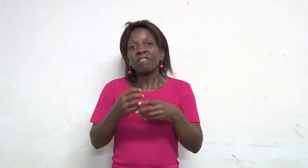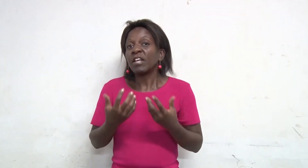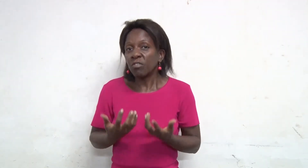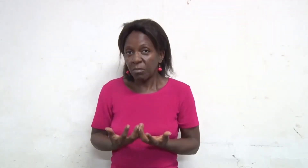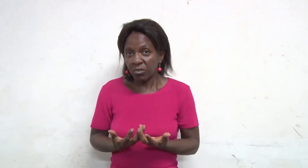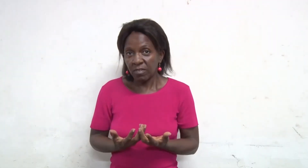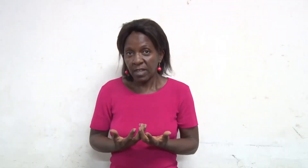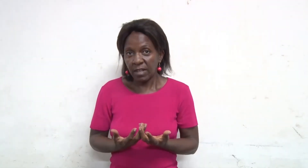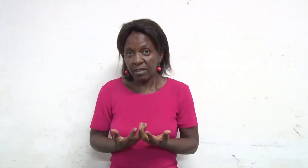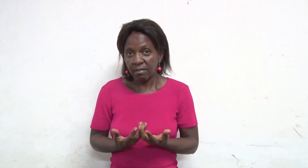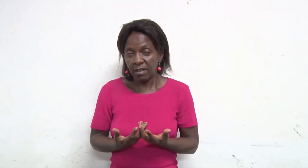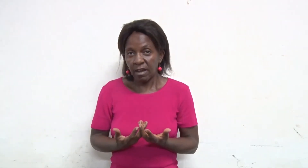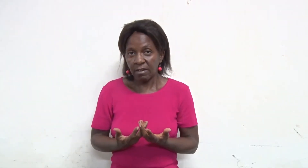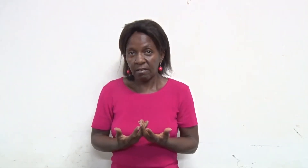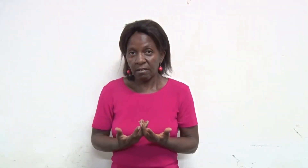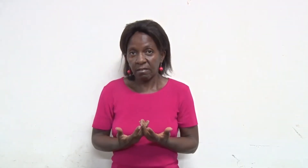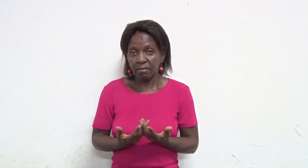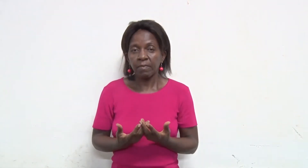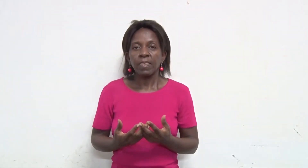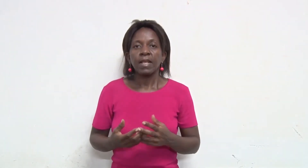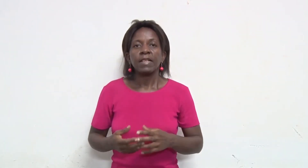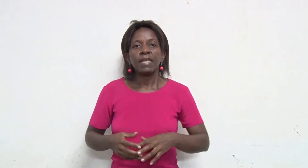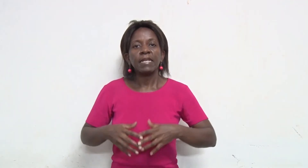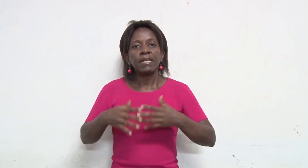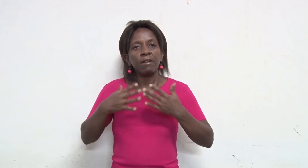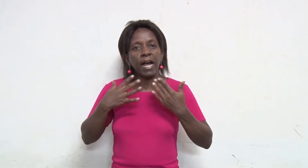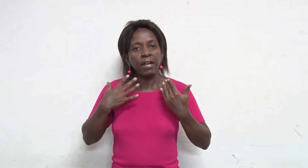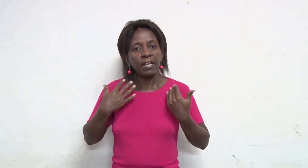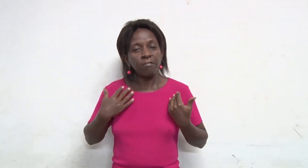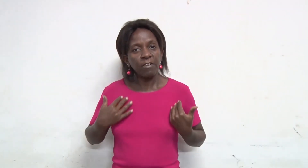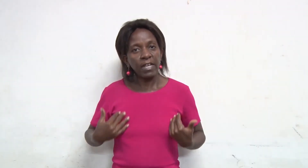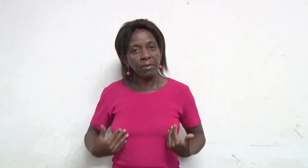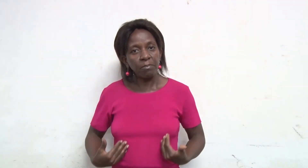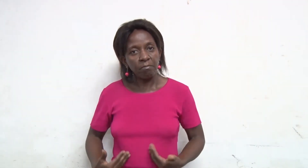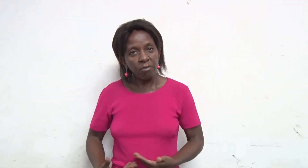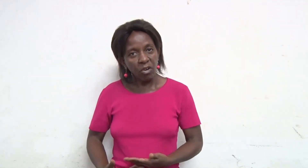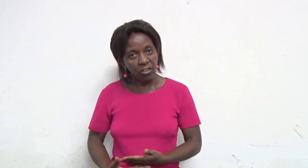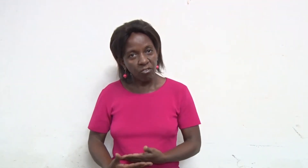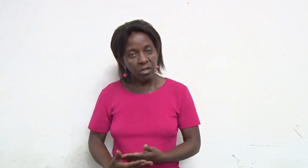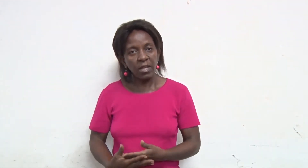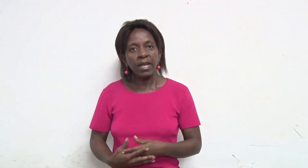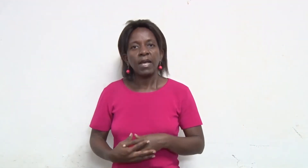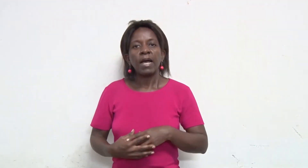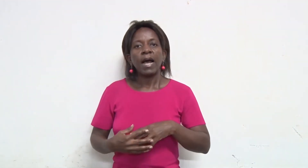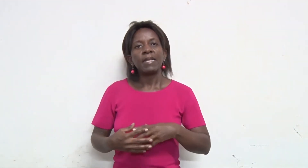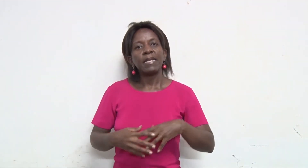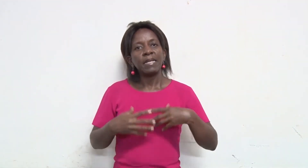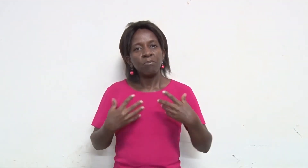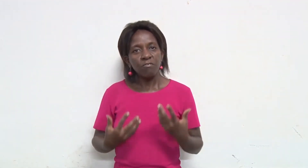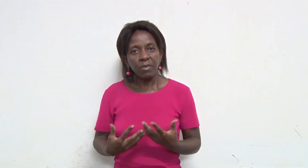since they're not able to see the hands. Then they identify the location and then the